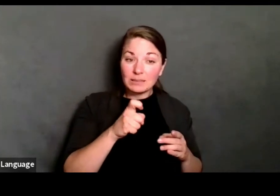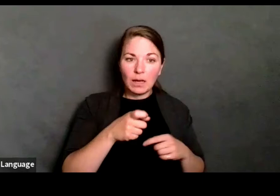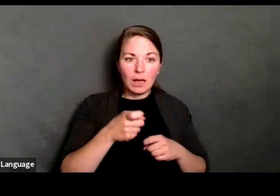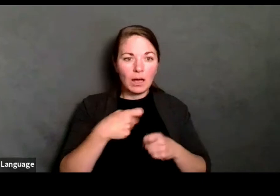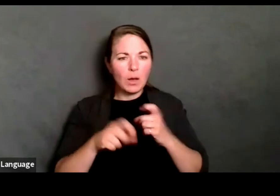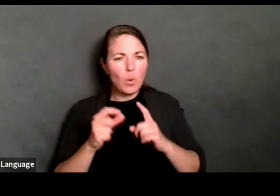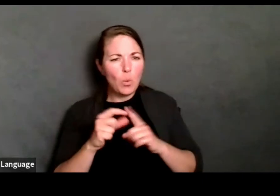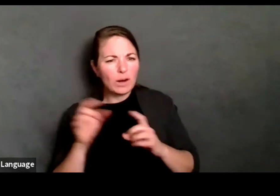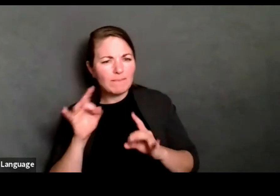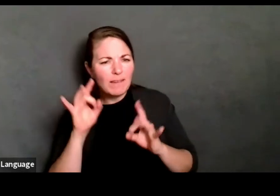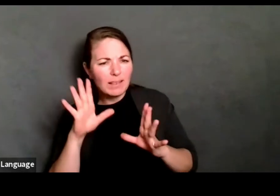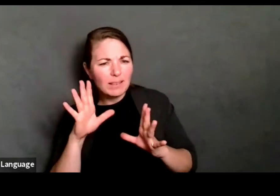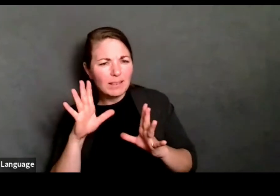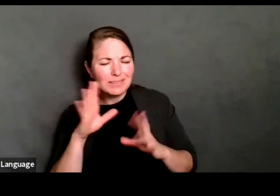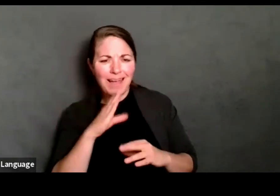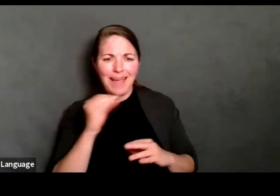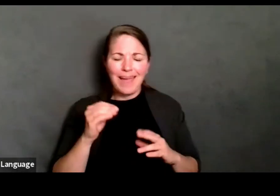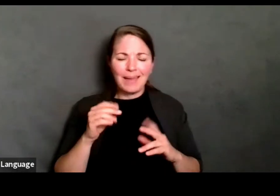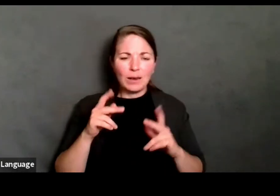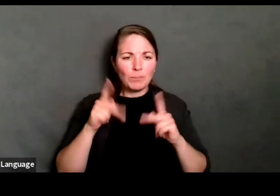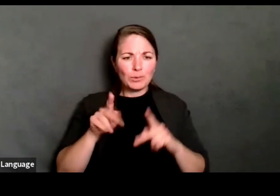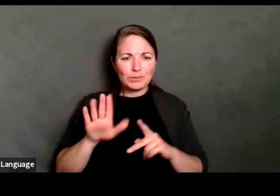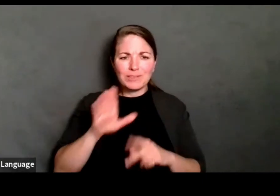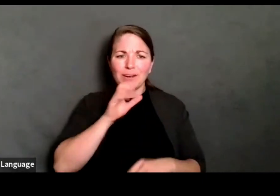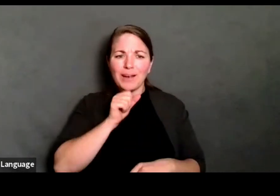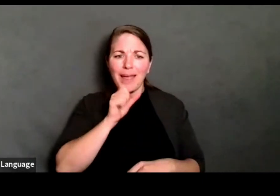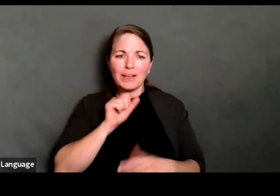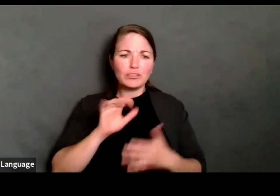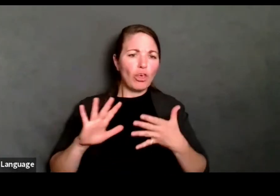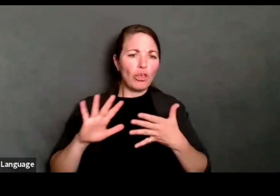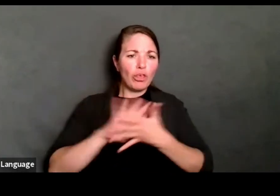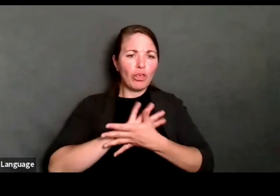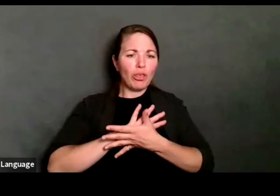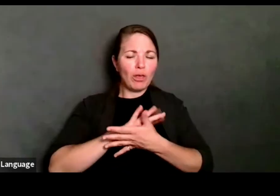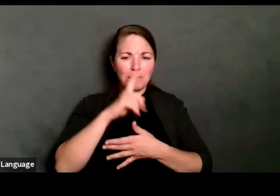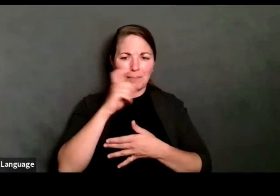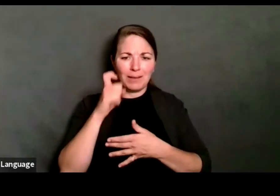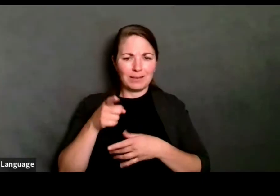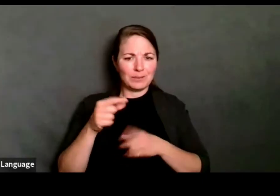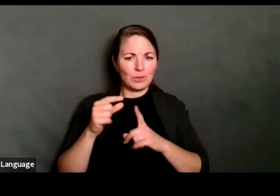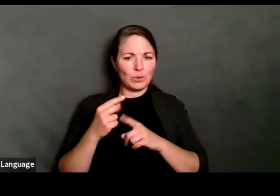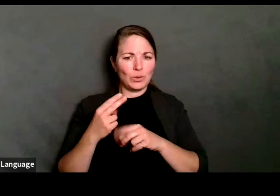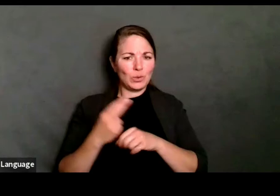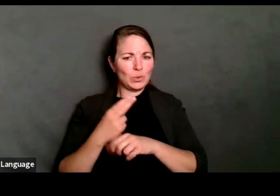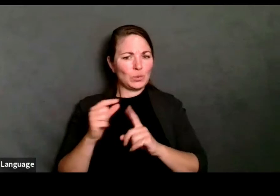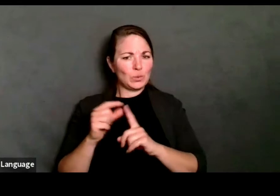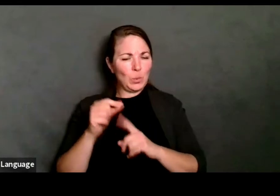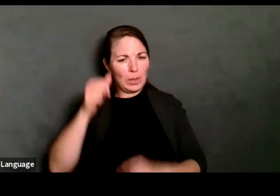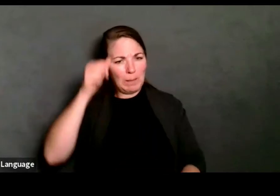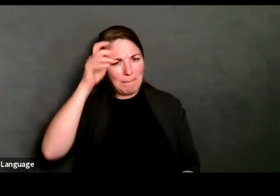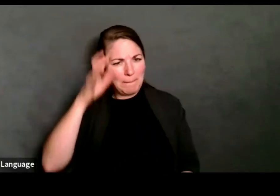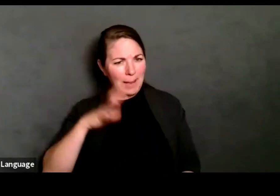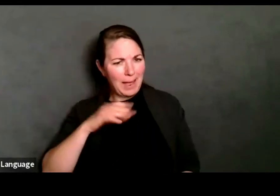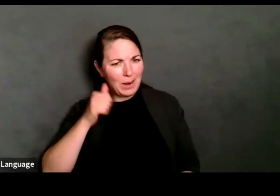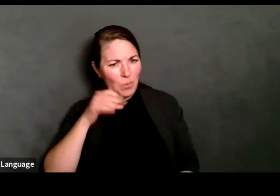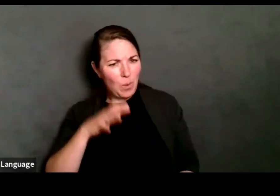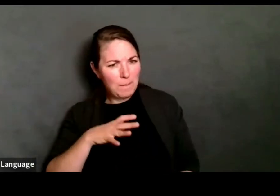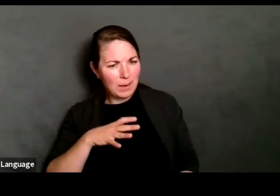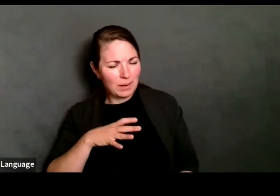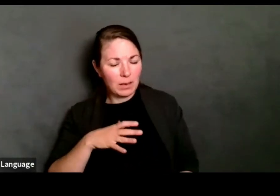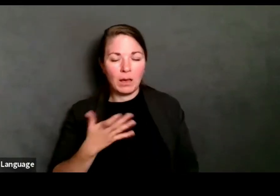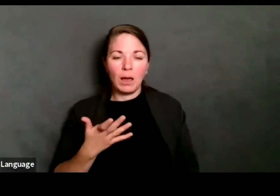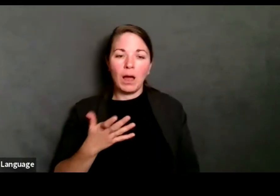hiding the survivor's age under a veneer of adult maturity. We often hear this in phrases like,